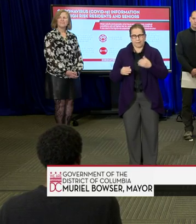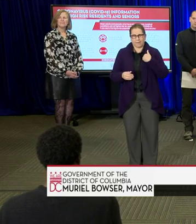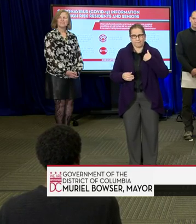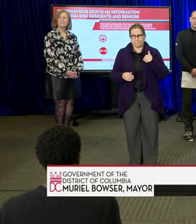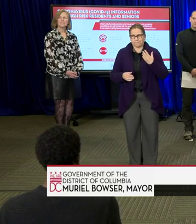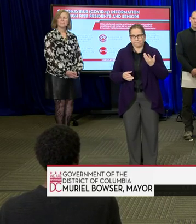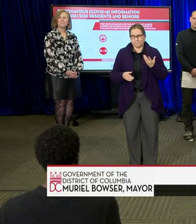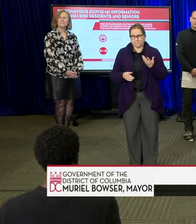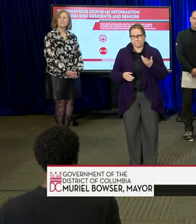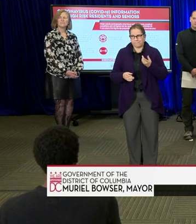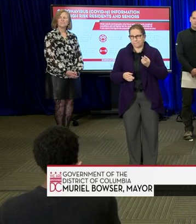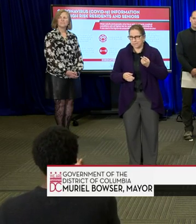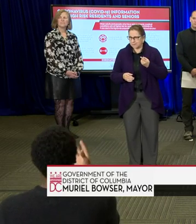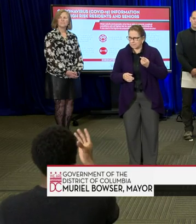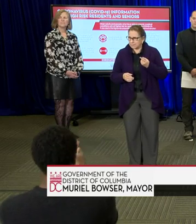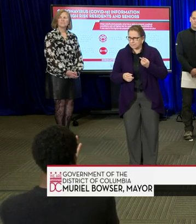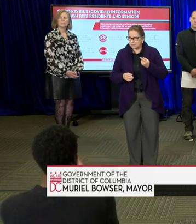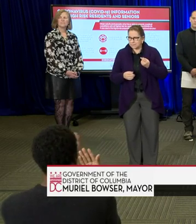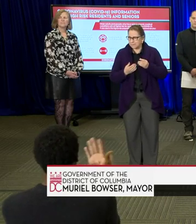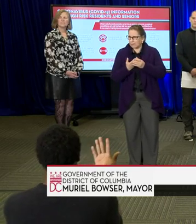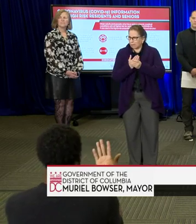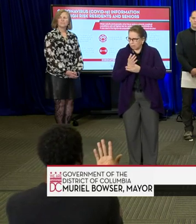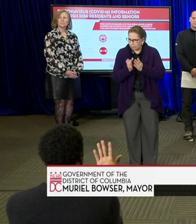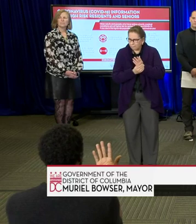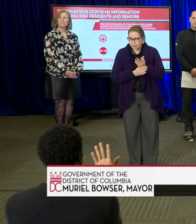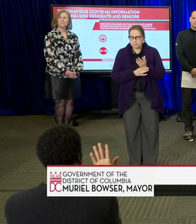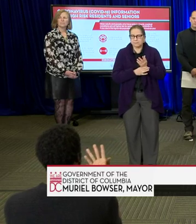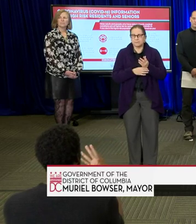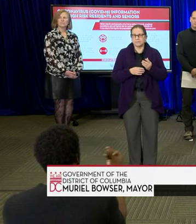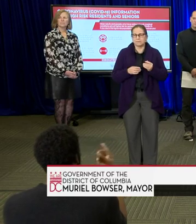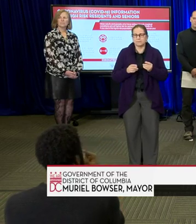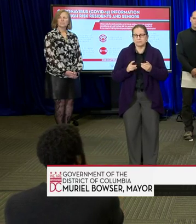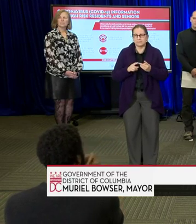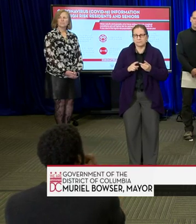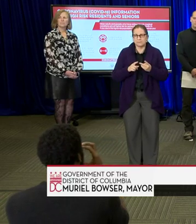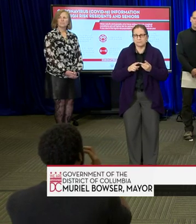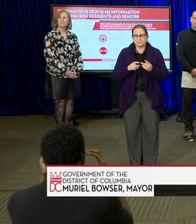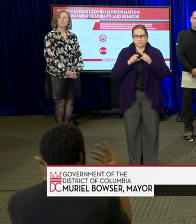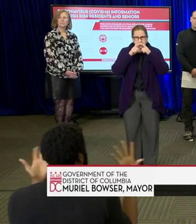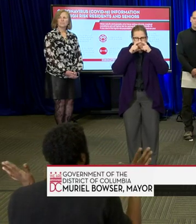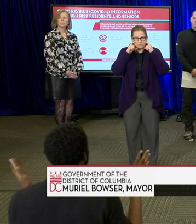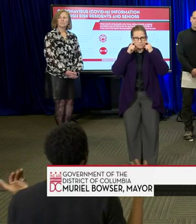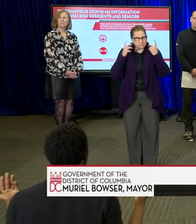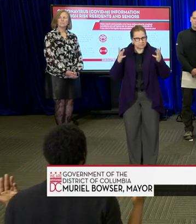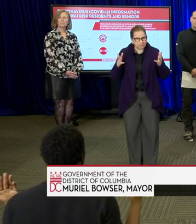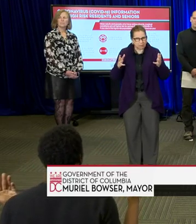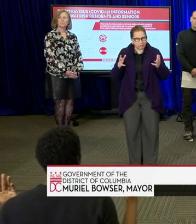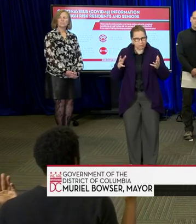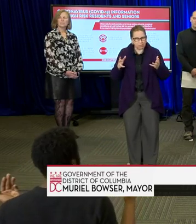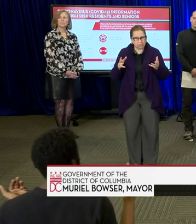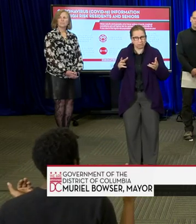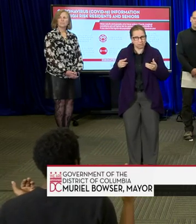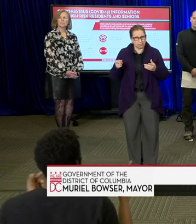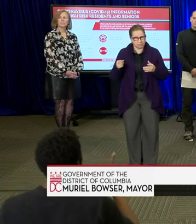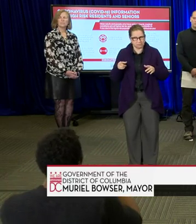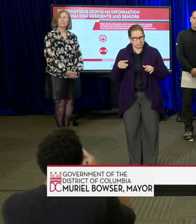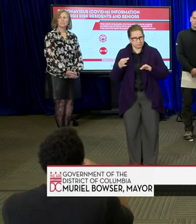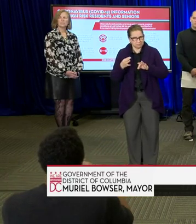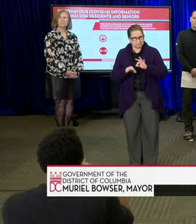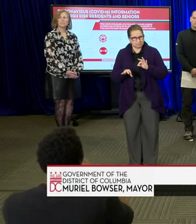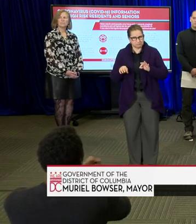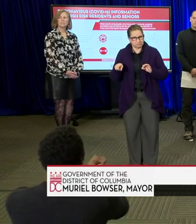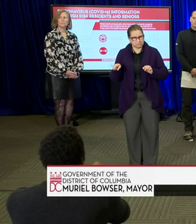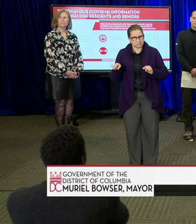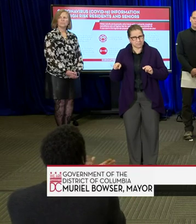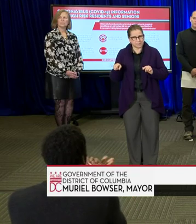I guess, some gloves. They have only gloves and a mouth mask. What about the protective equipment for city employees who